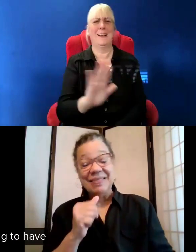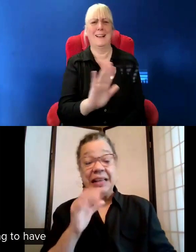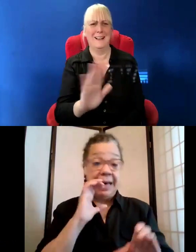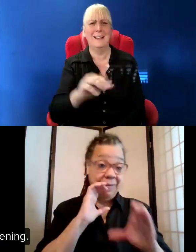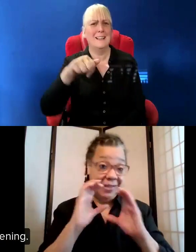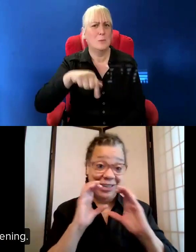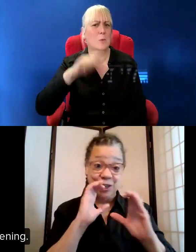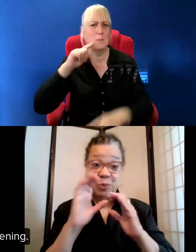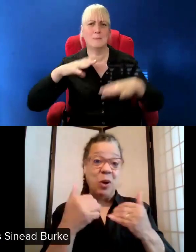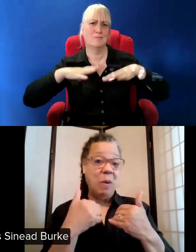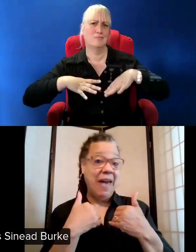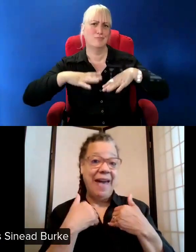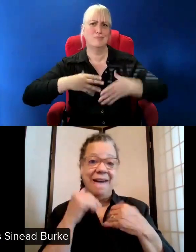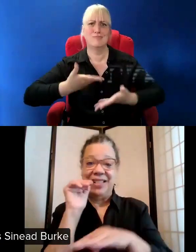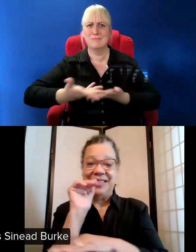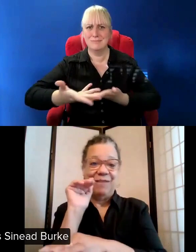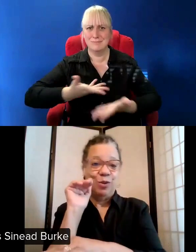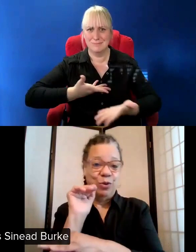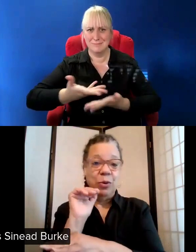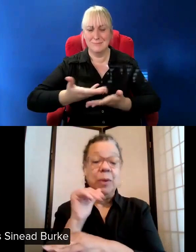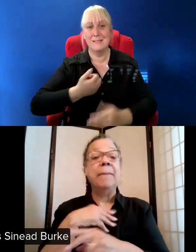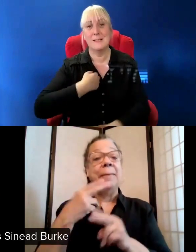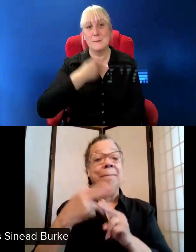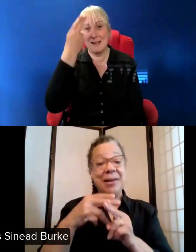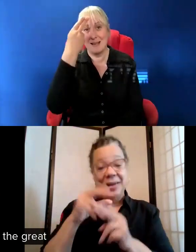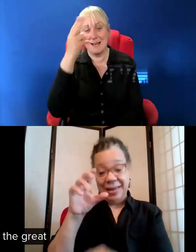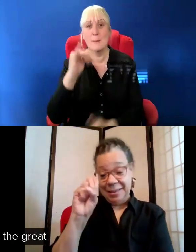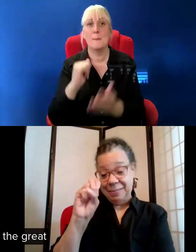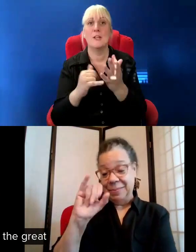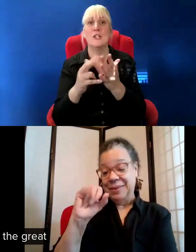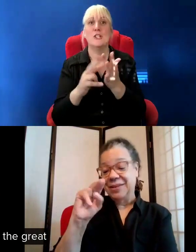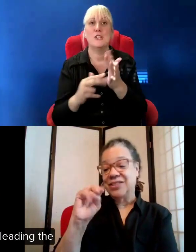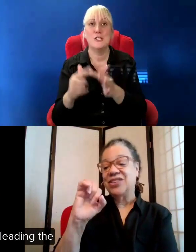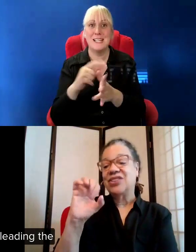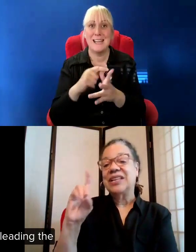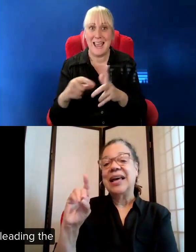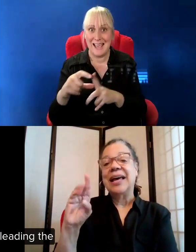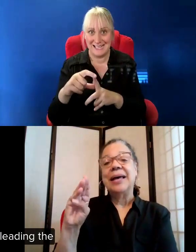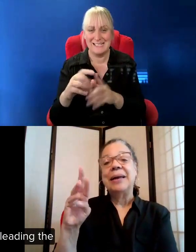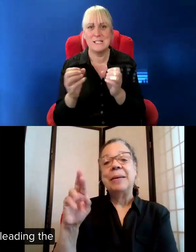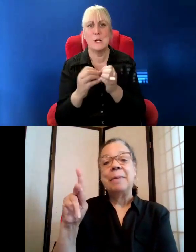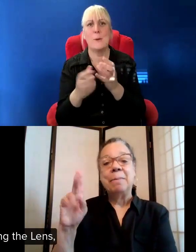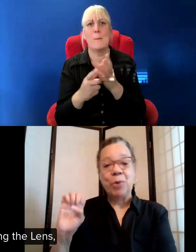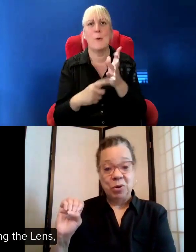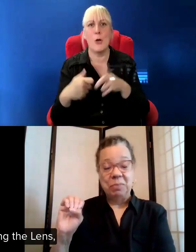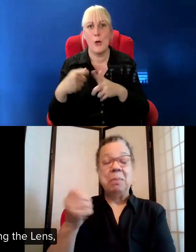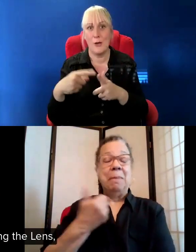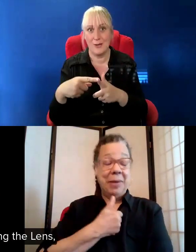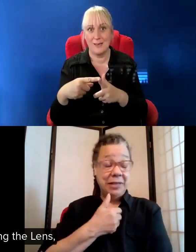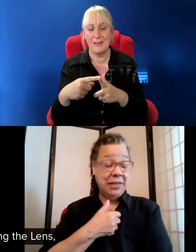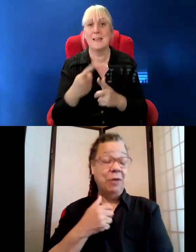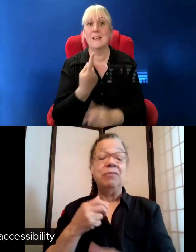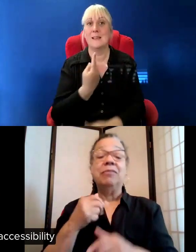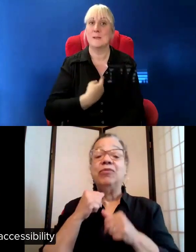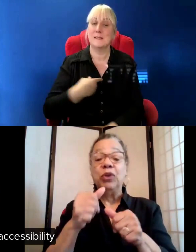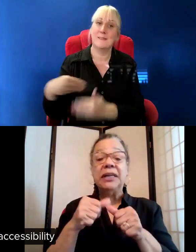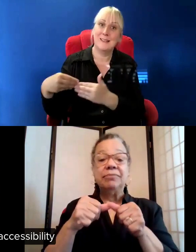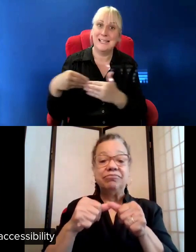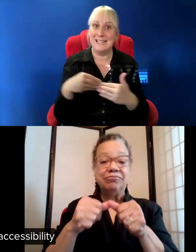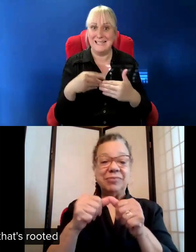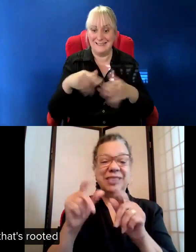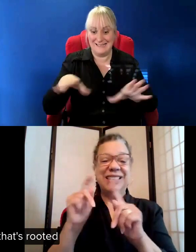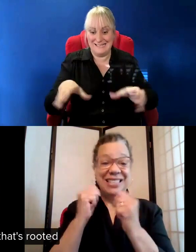we're going to have this evening. But my name is Sinéad Burke, and I have the great privilege of leading the team at Tilting the Lens, which